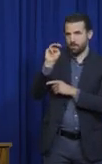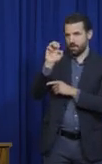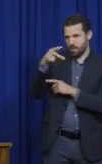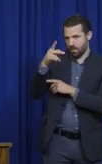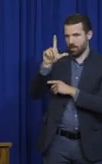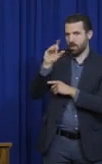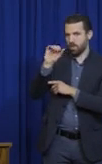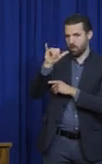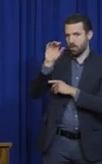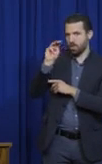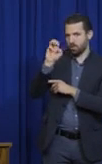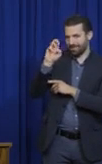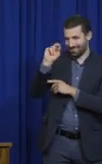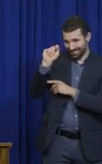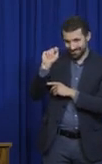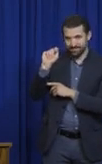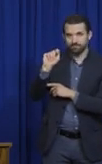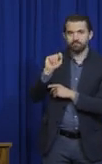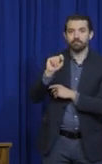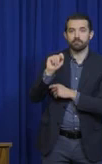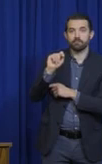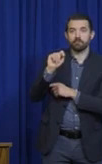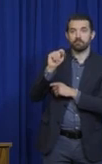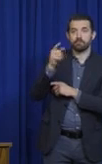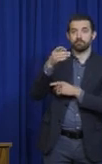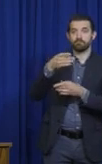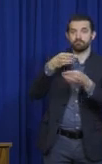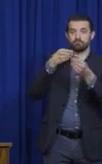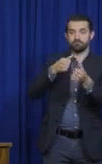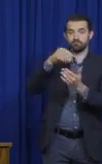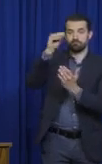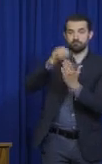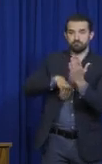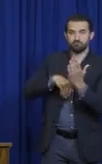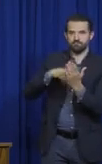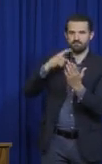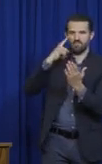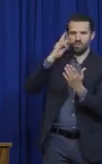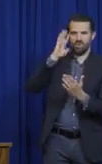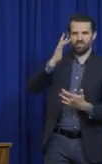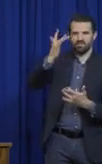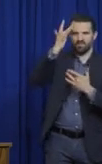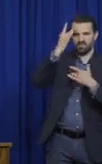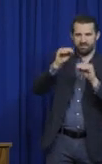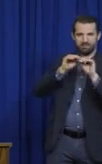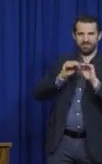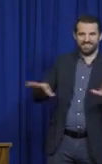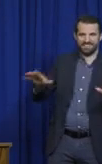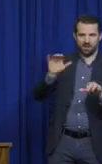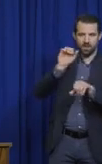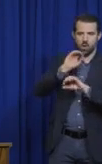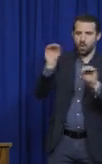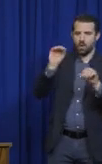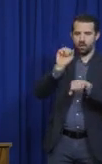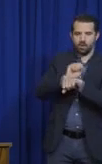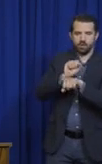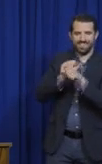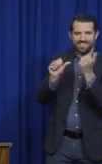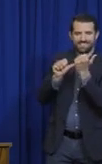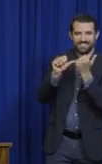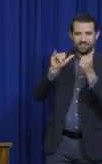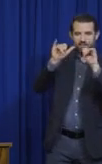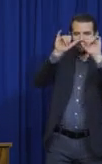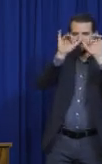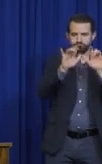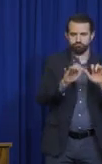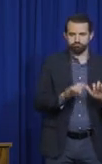the streamlined application for pandemic unemployment assistance. You will also need to